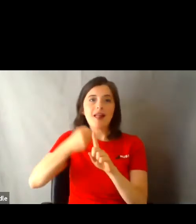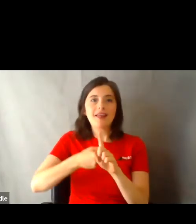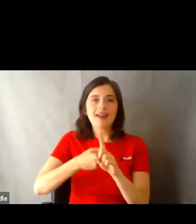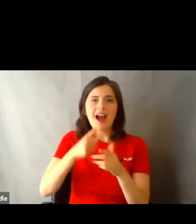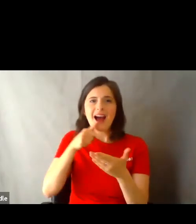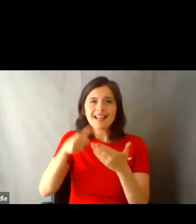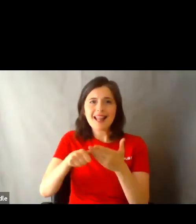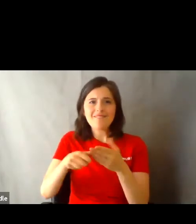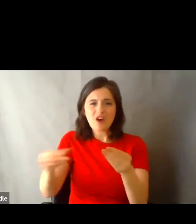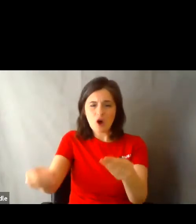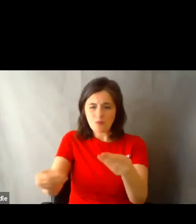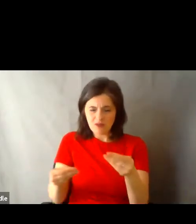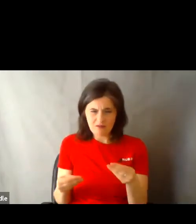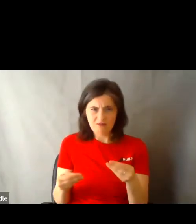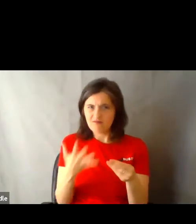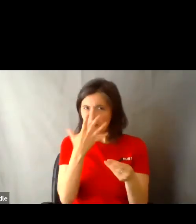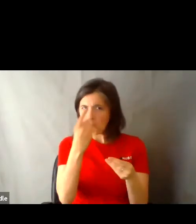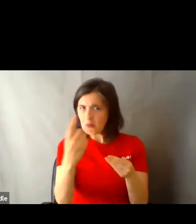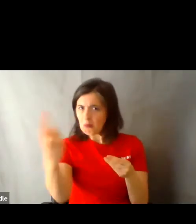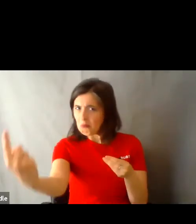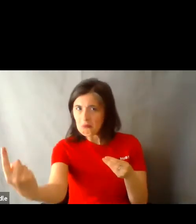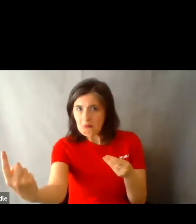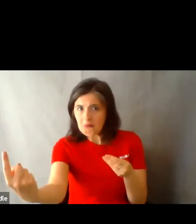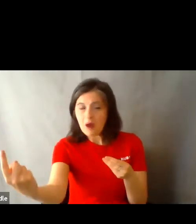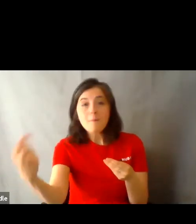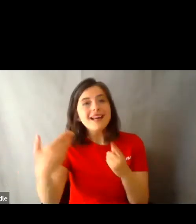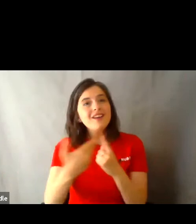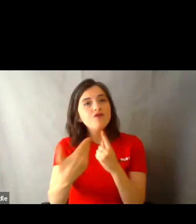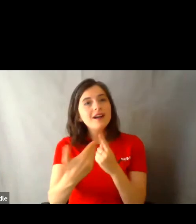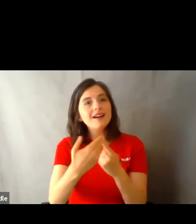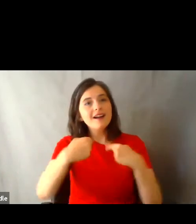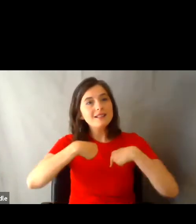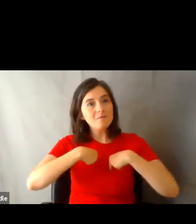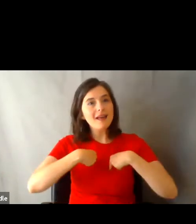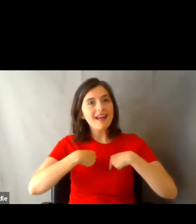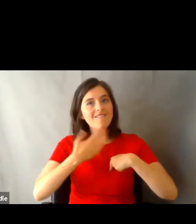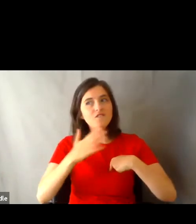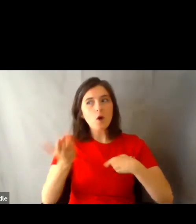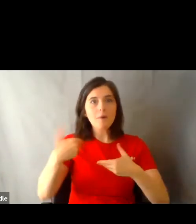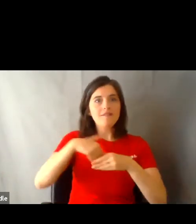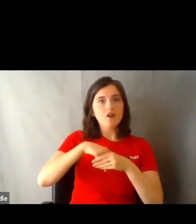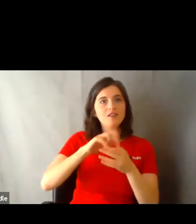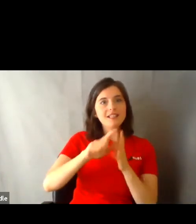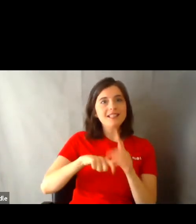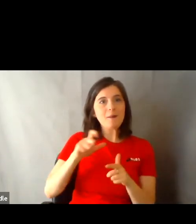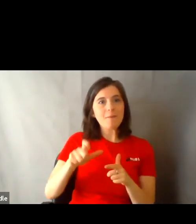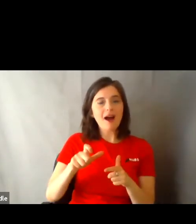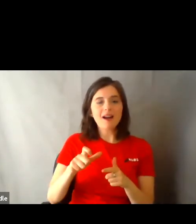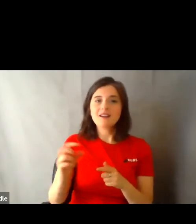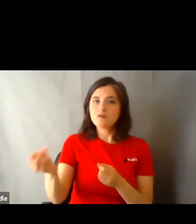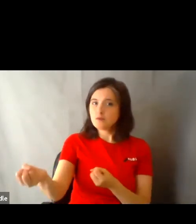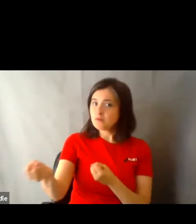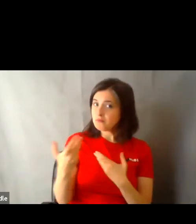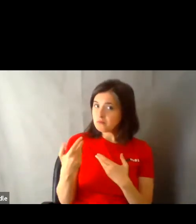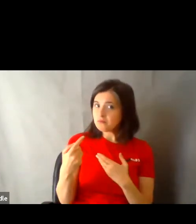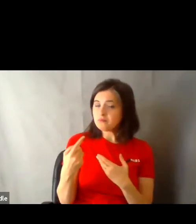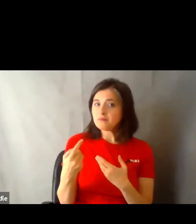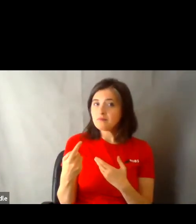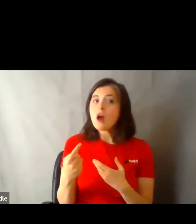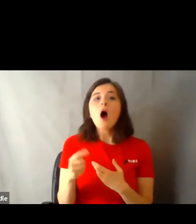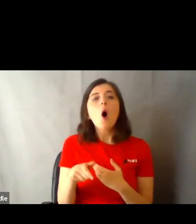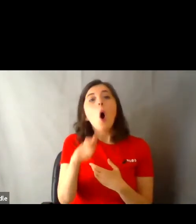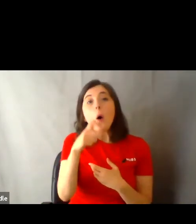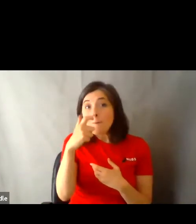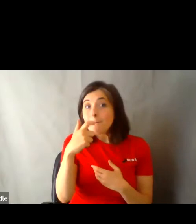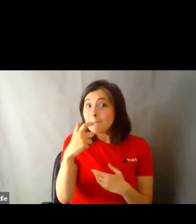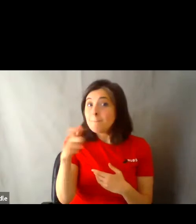complete stranger who recognised me from being involved in Disabled People Against Cuts. And they said to me, somebody wants to tell